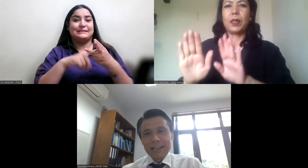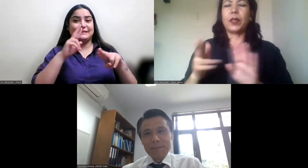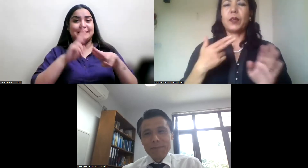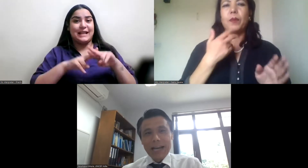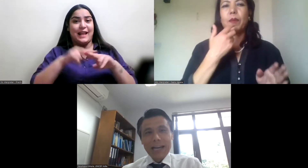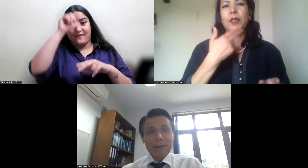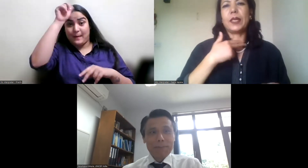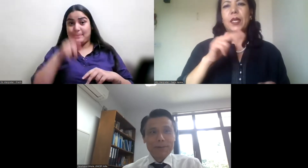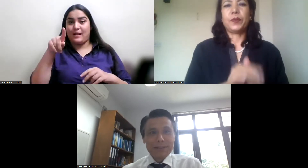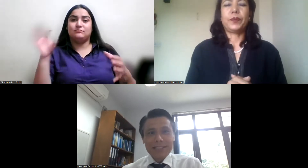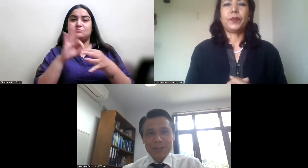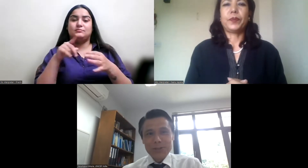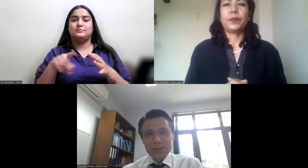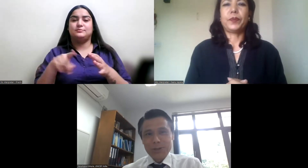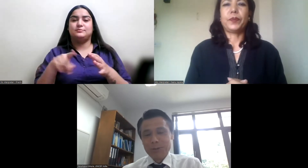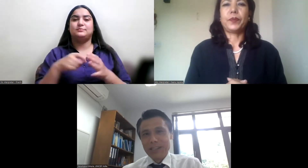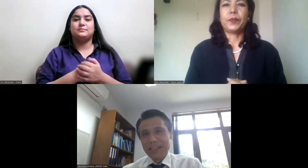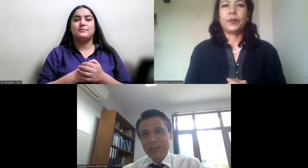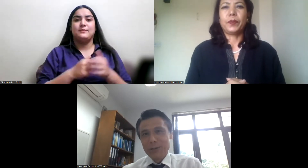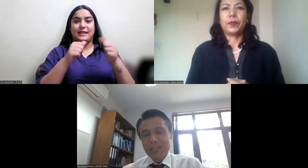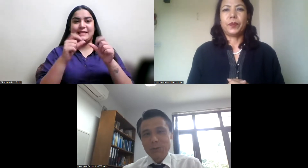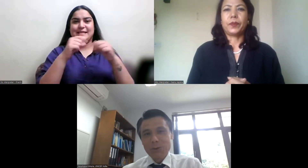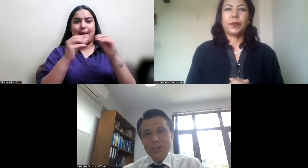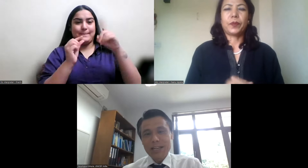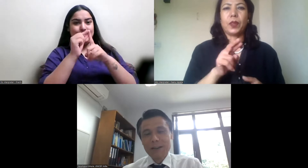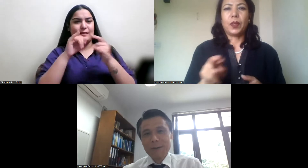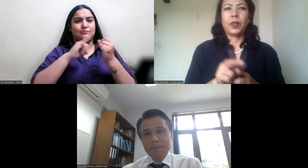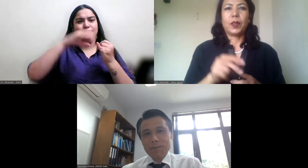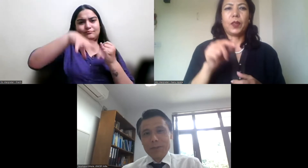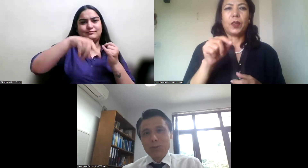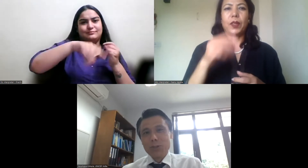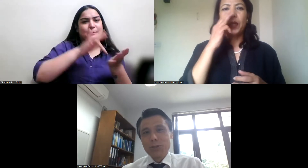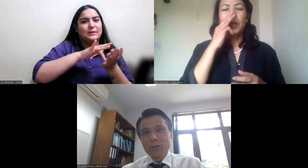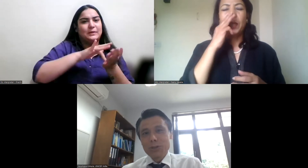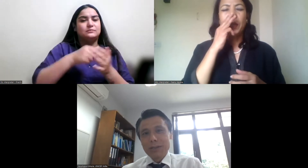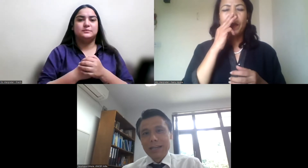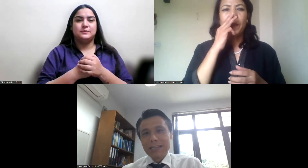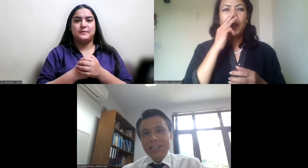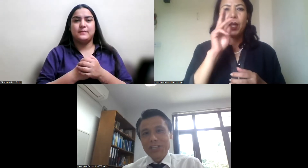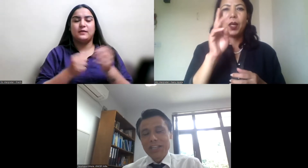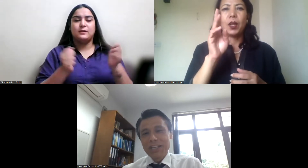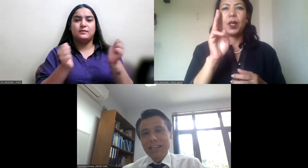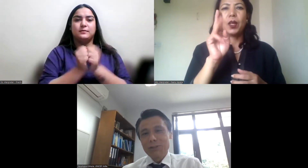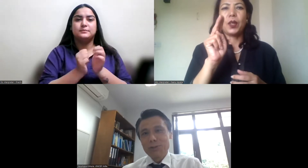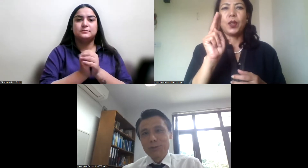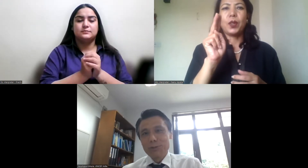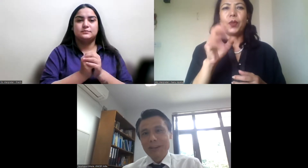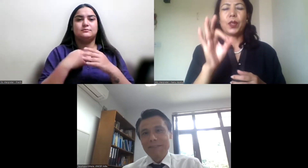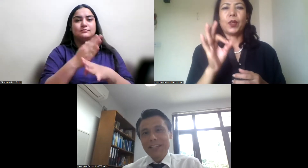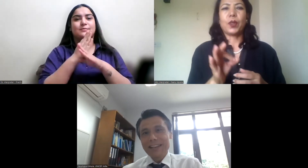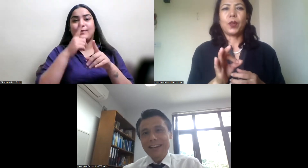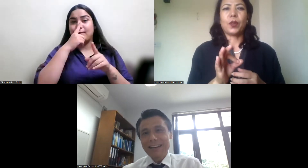the ADAP section of the UNICEF ROSA, to you, Dashini, and